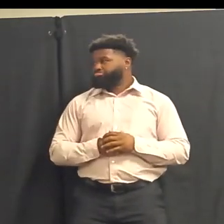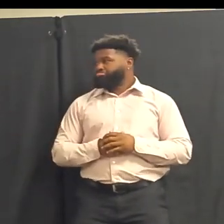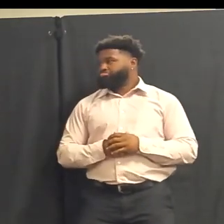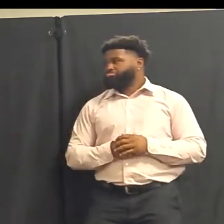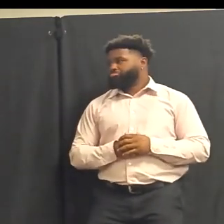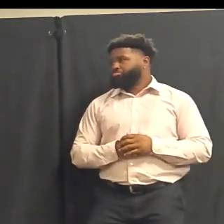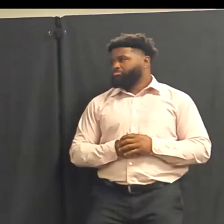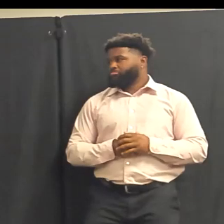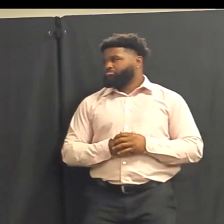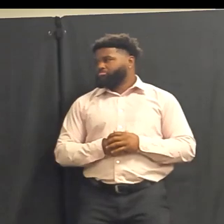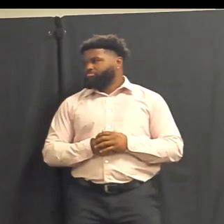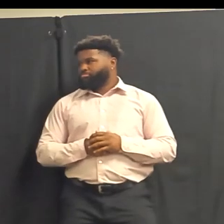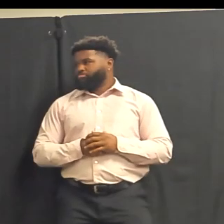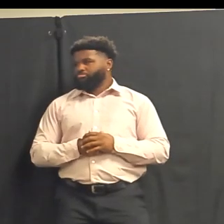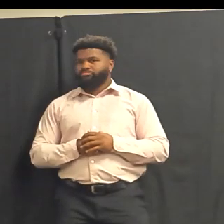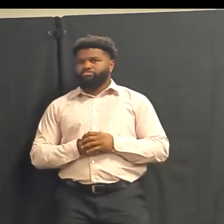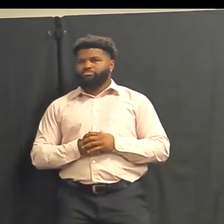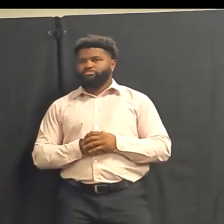Okay.